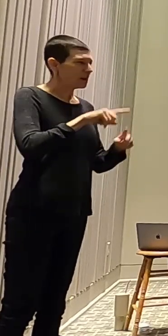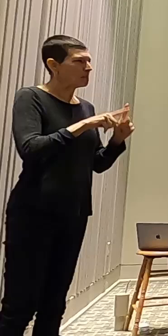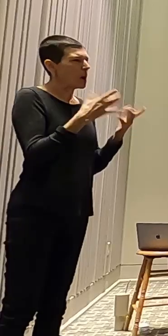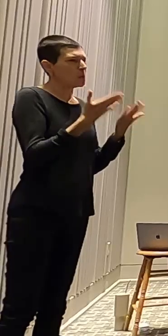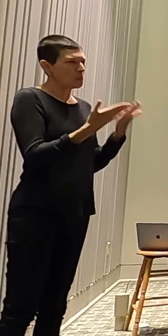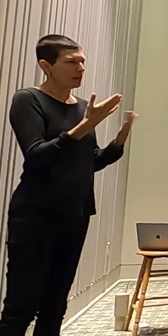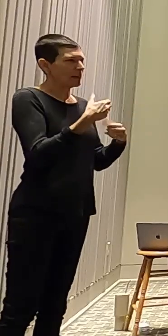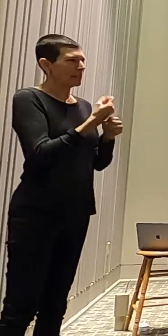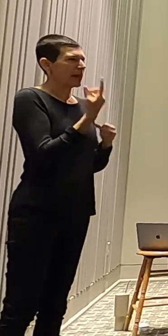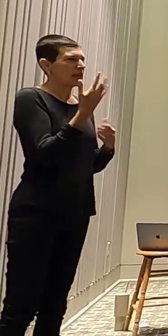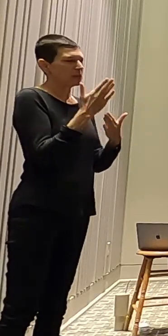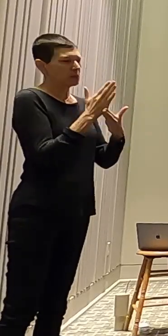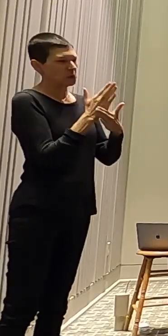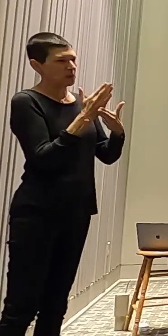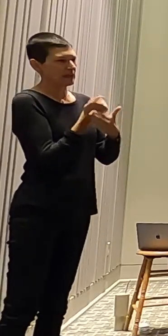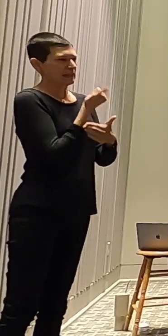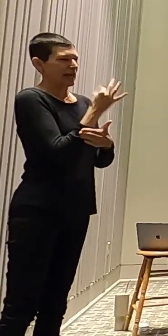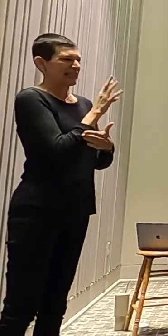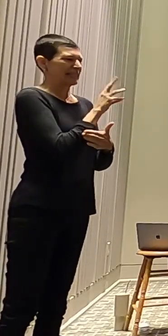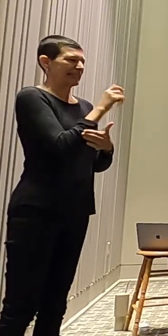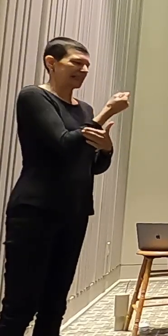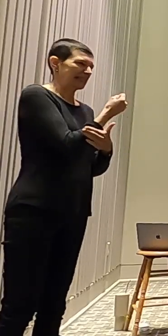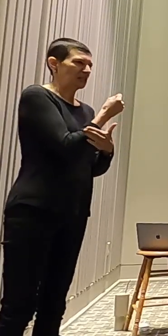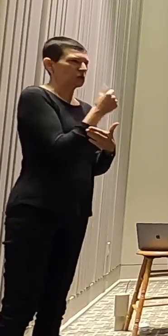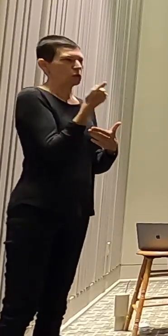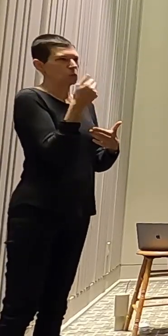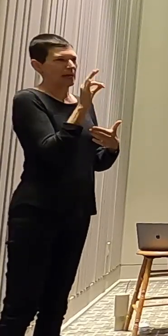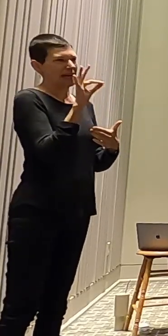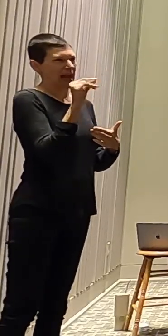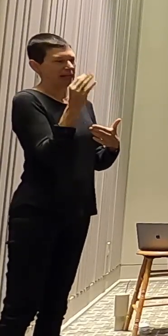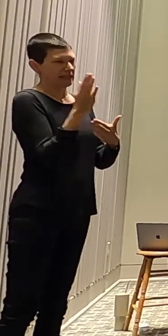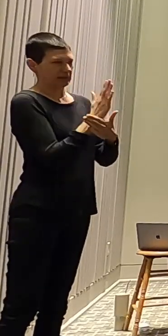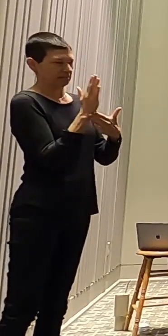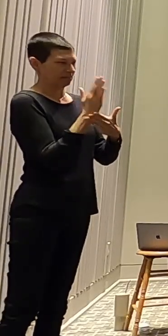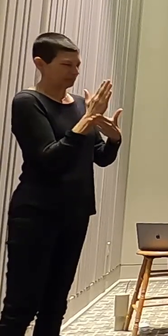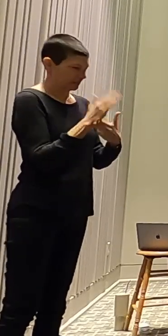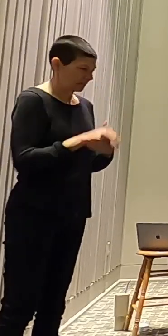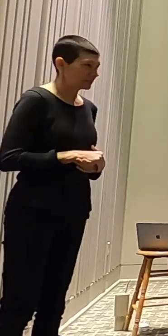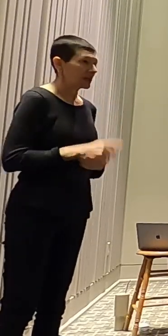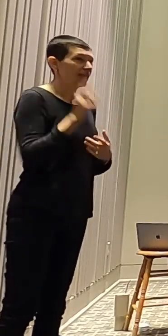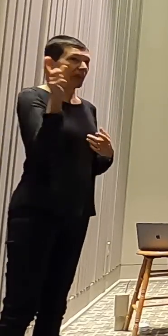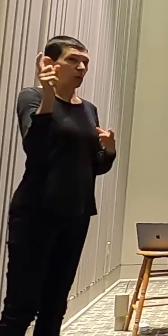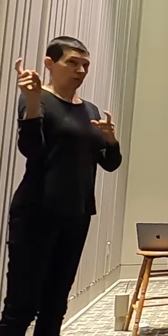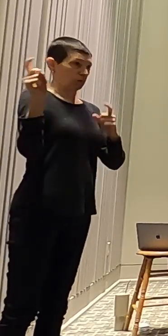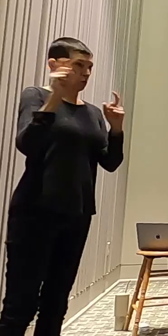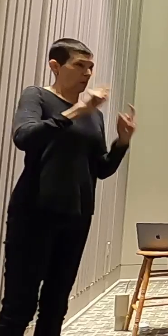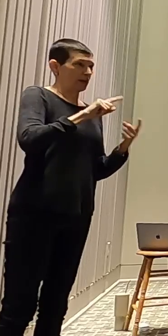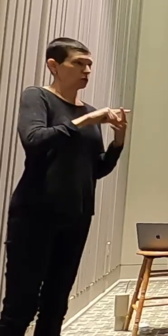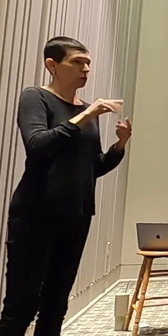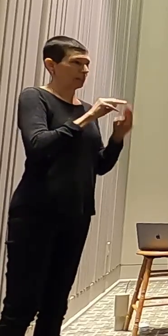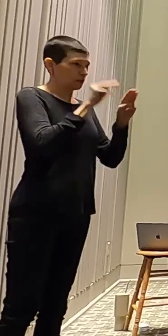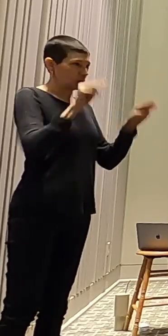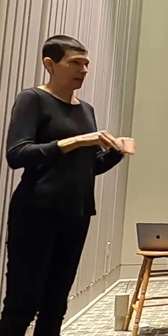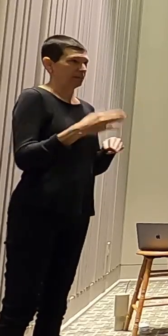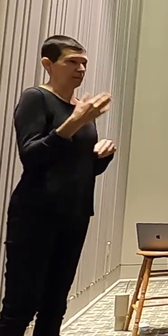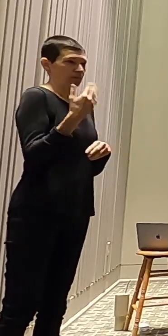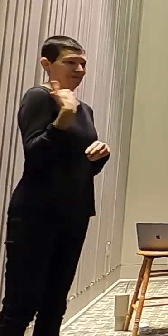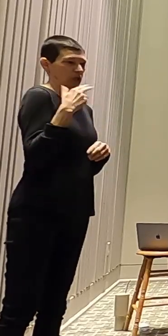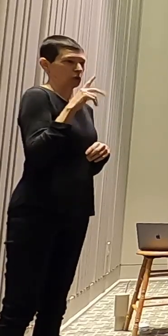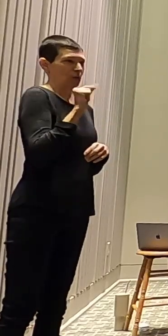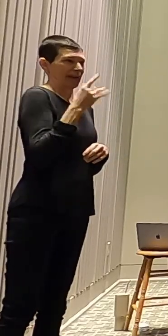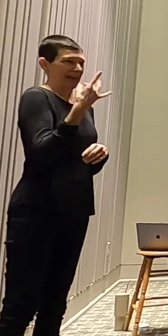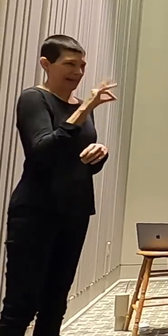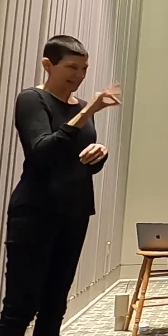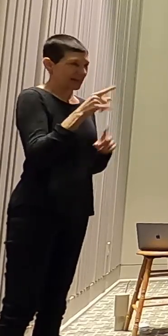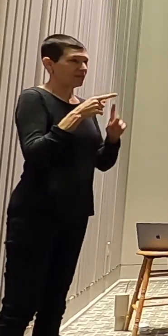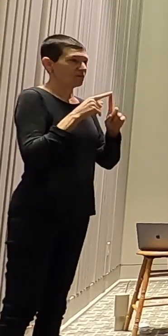likely made sometime between the 1960s and 1990s. They were donated to the museum in 2018 from the